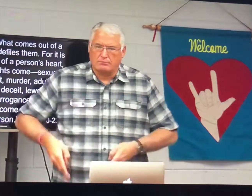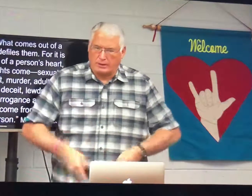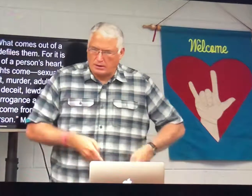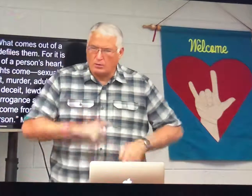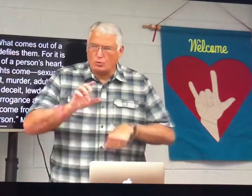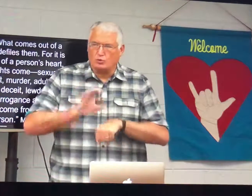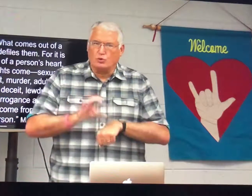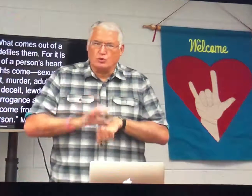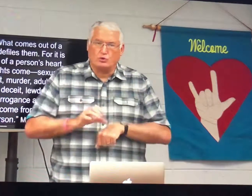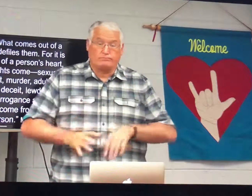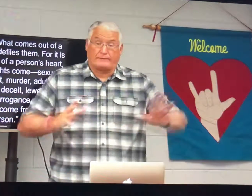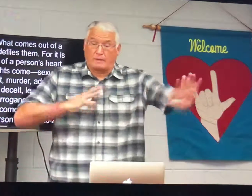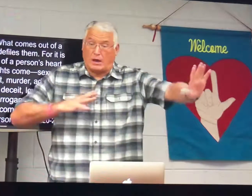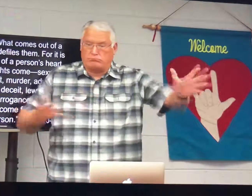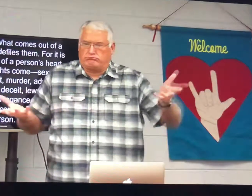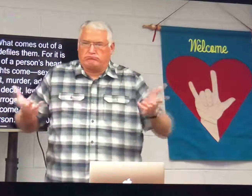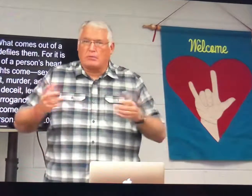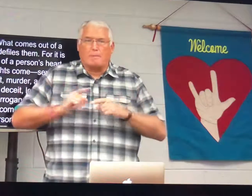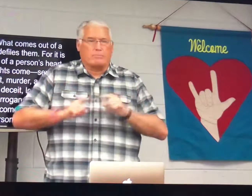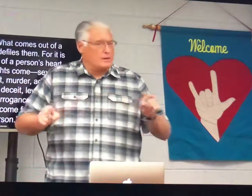Well, Peterson, a 191 average.